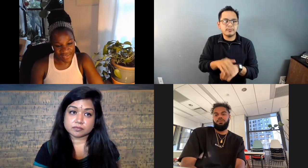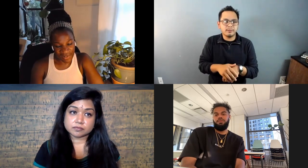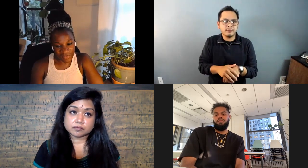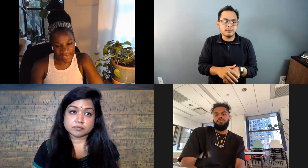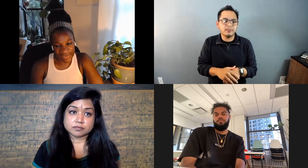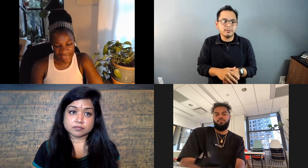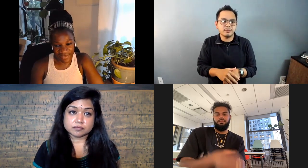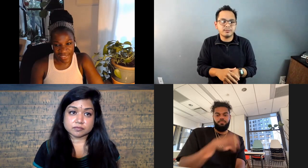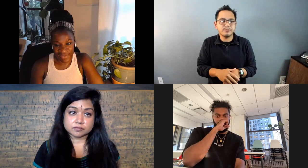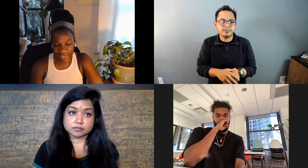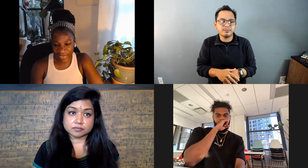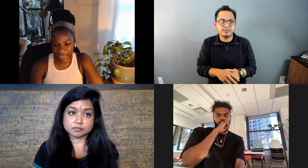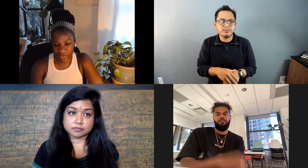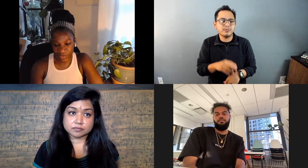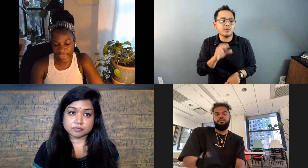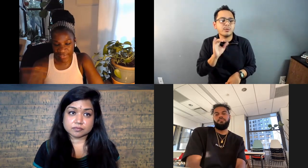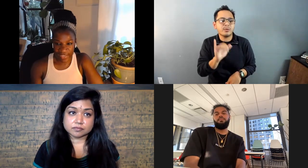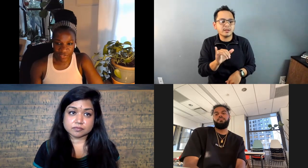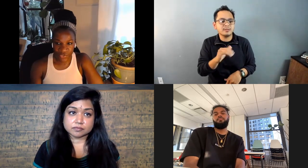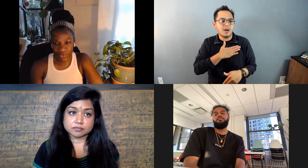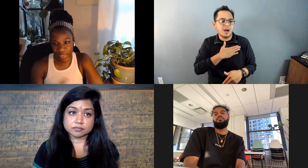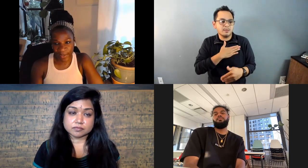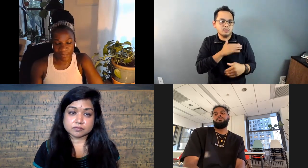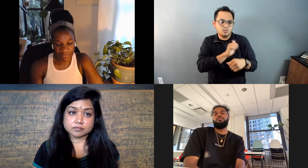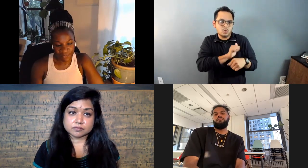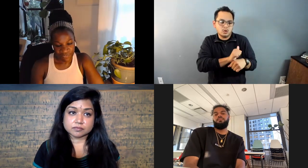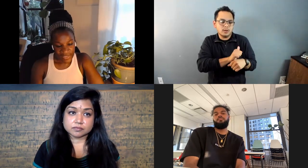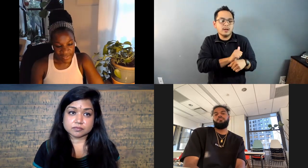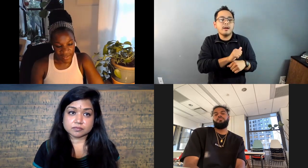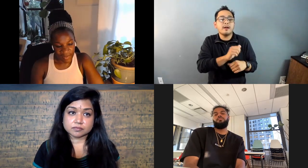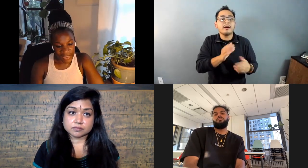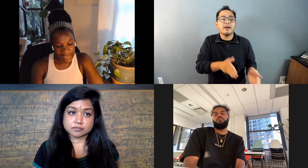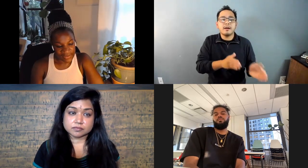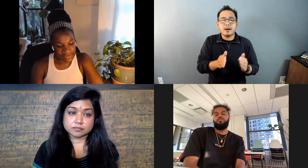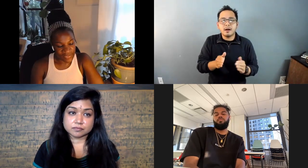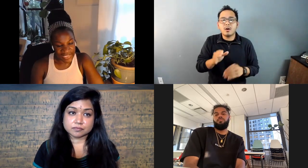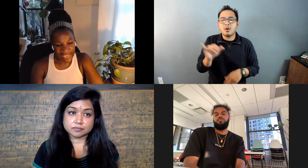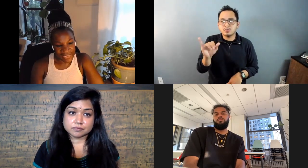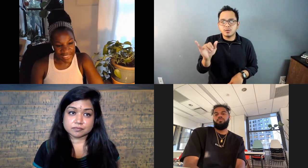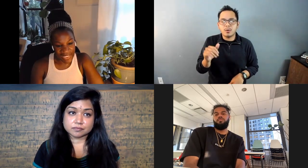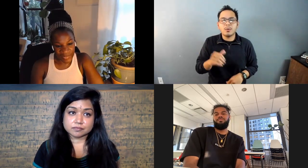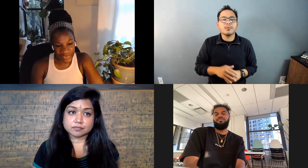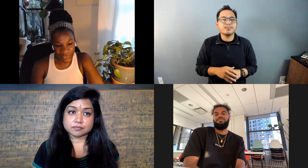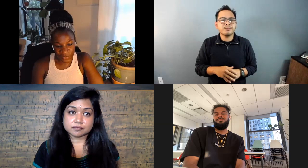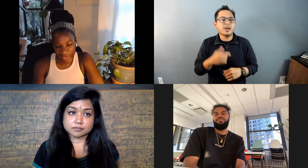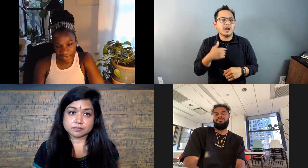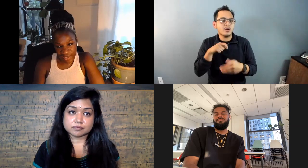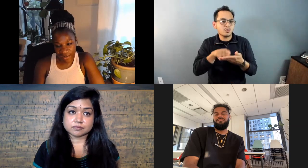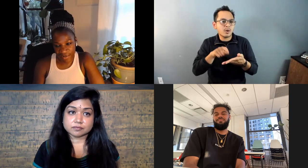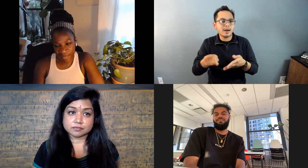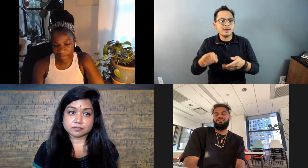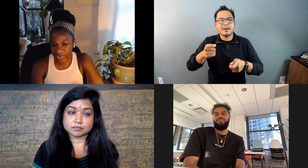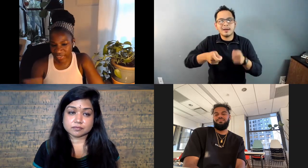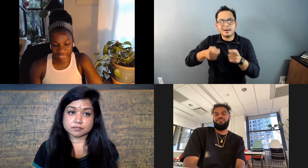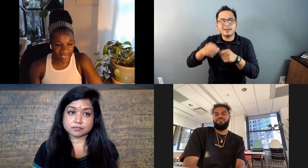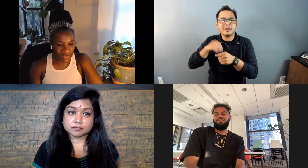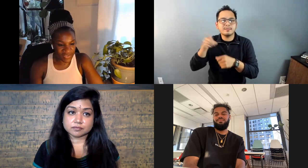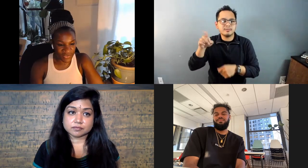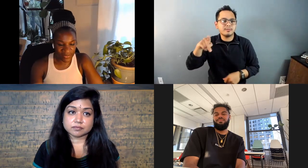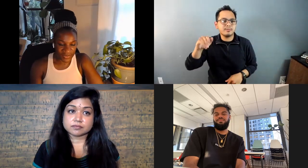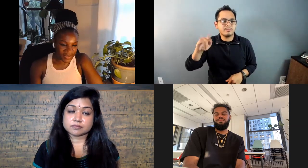just skips from one venue to the next, but like on TikTok and like how that space is like there's so many ways that that is